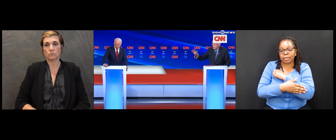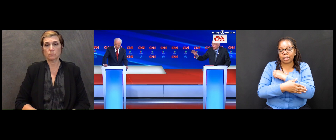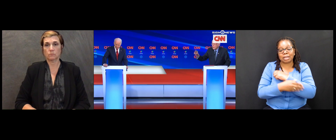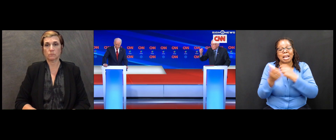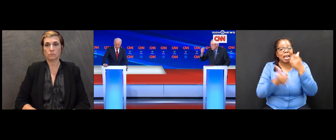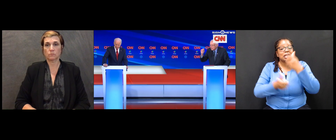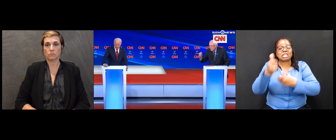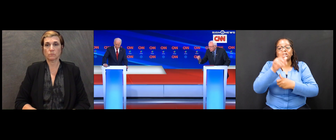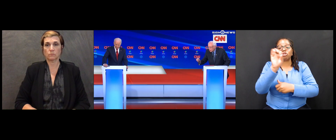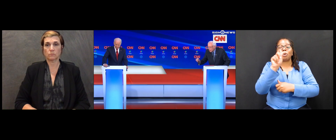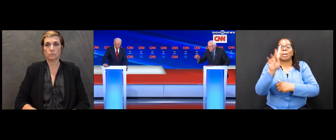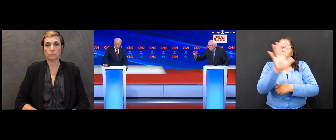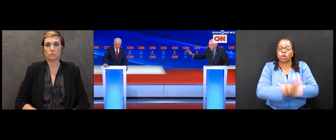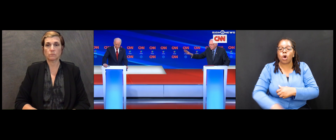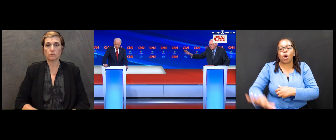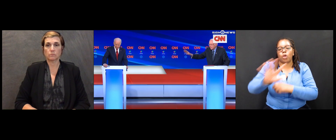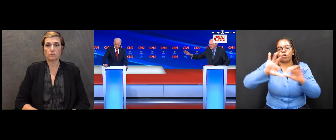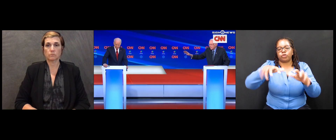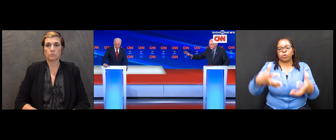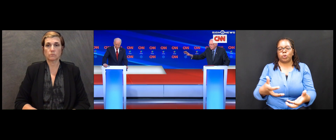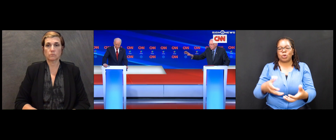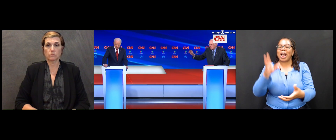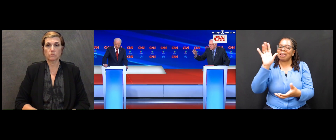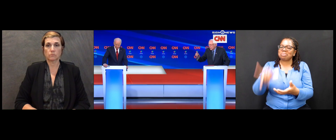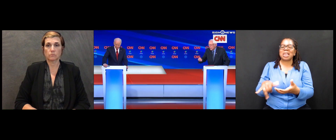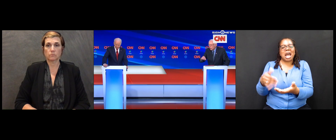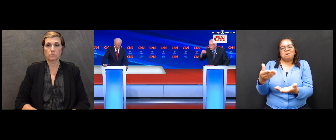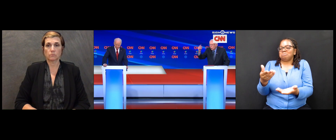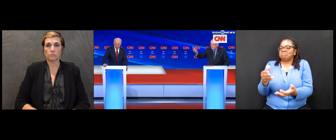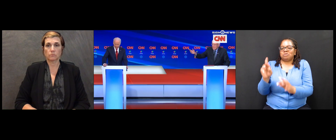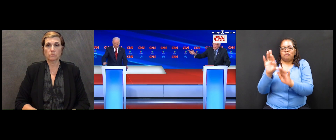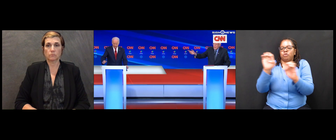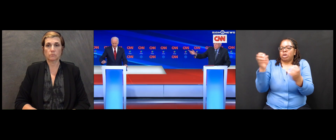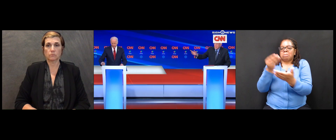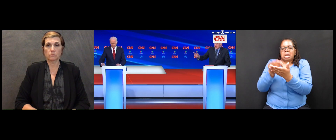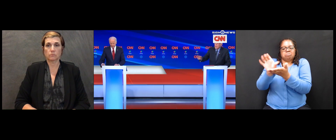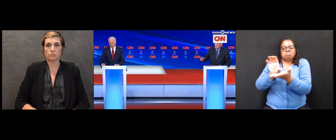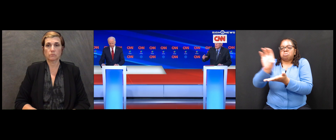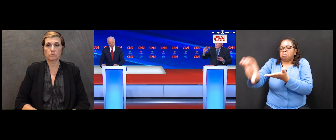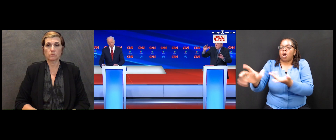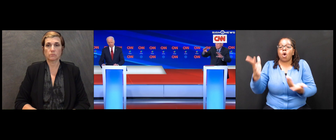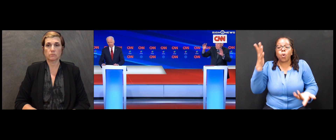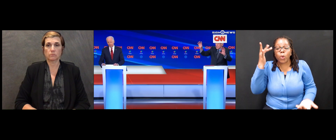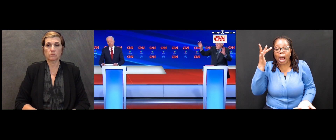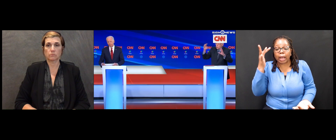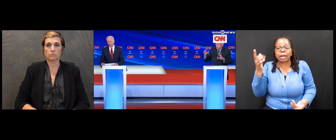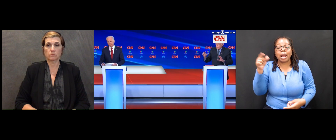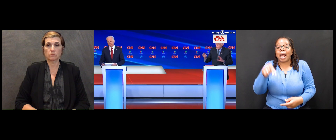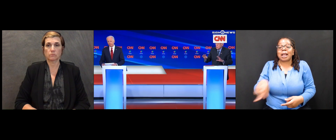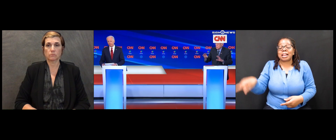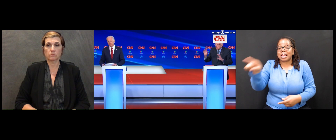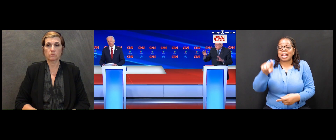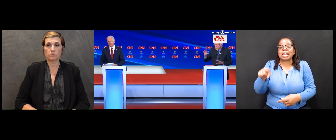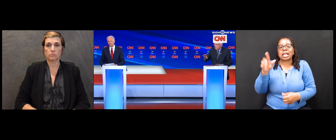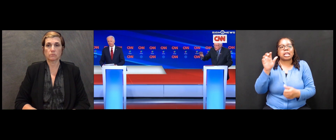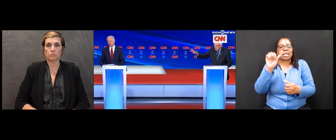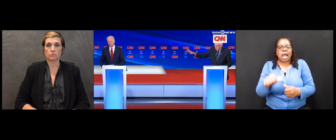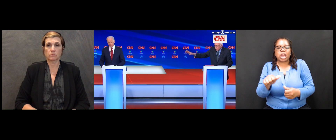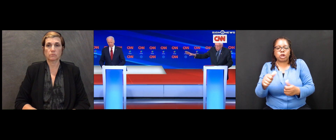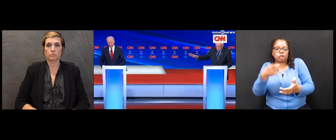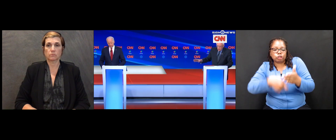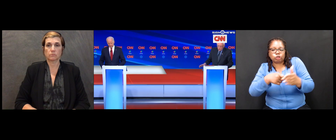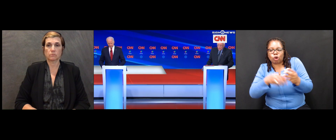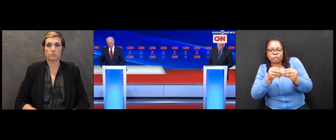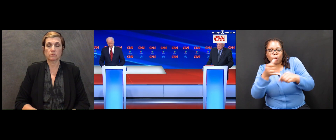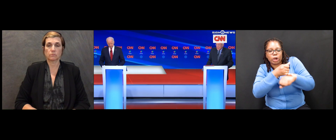all over the world. That was essentially a grant because they then could sell that. They can then bring in interest rates much greater than the